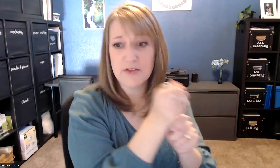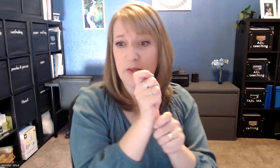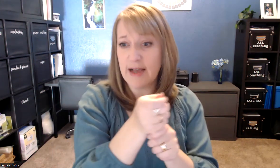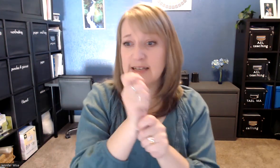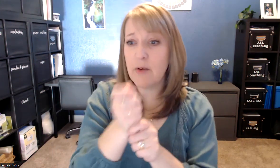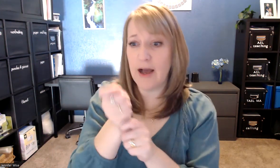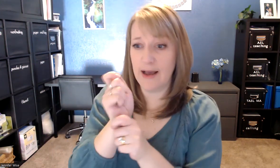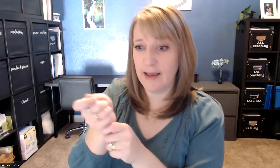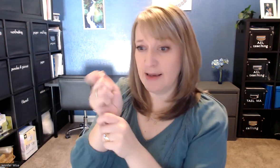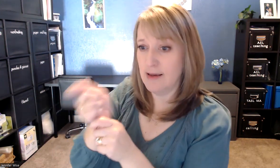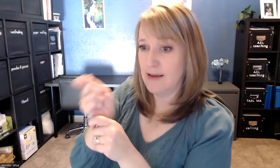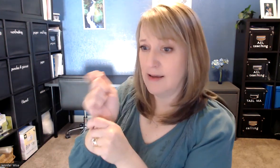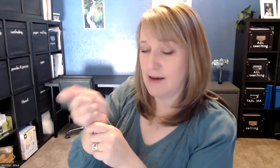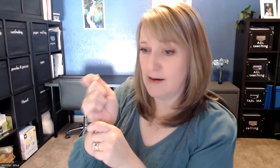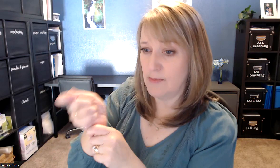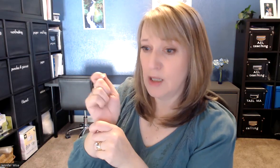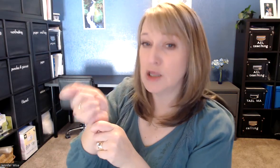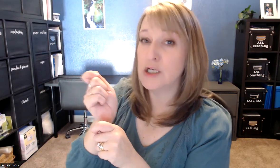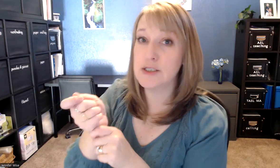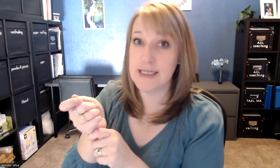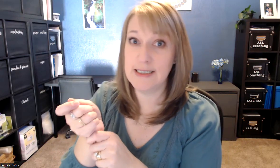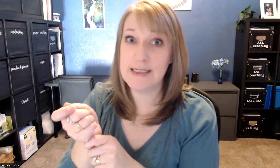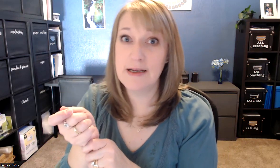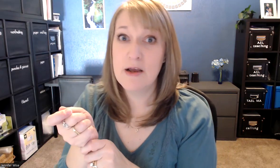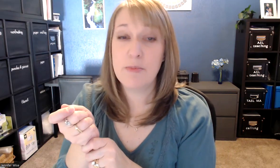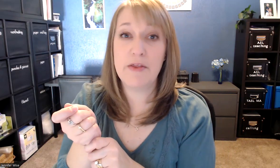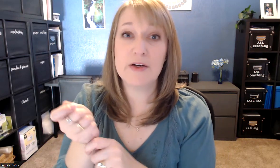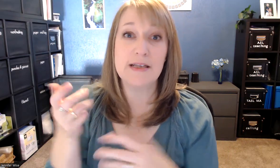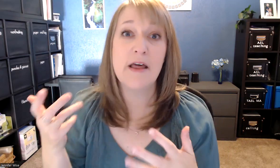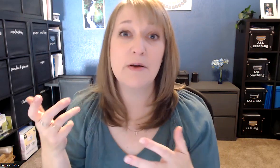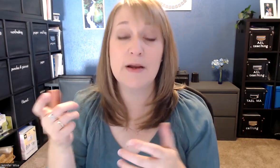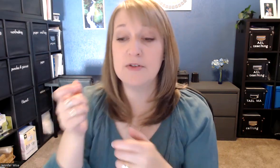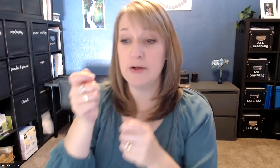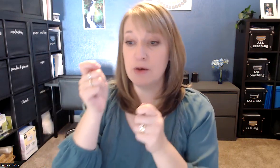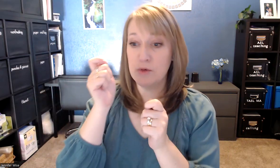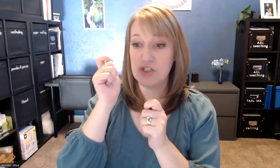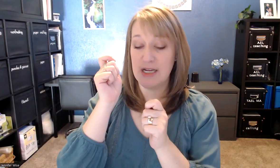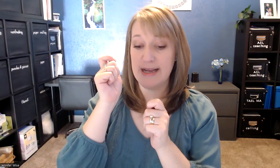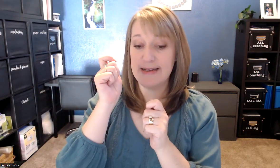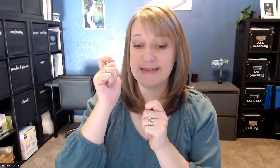So that's how I learned it. But there is another way of doing it, which is